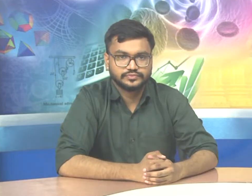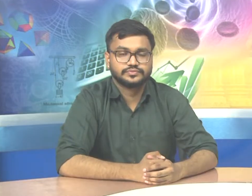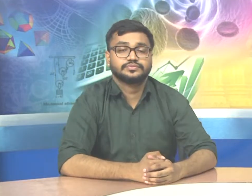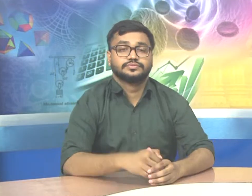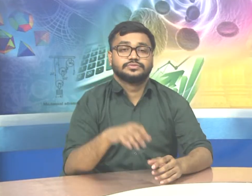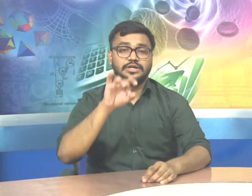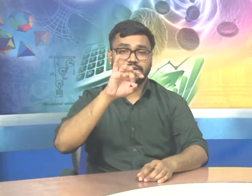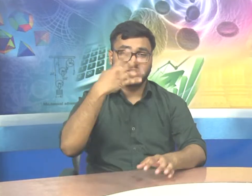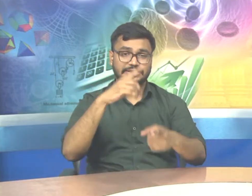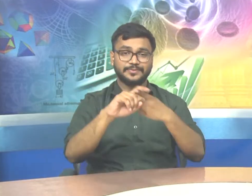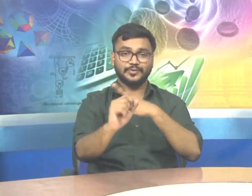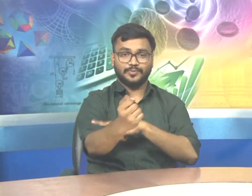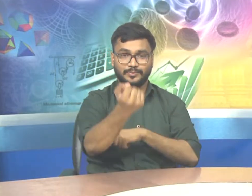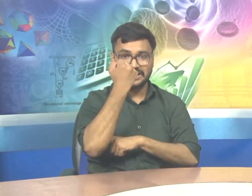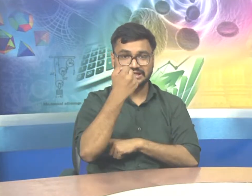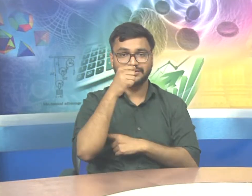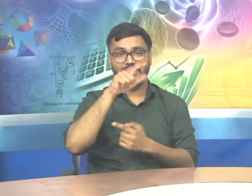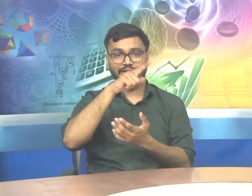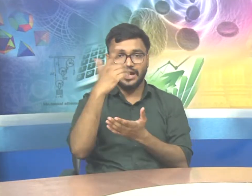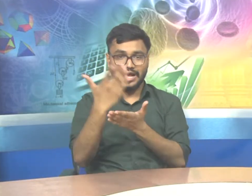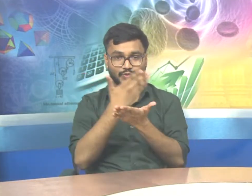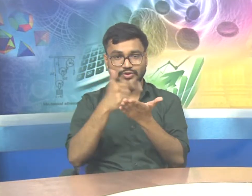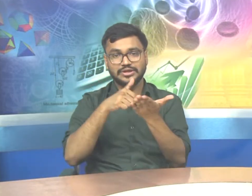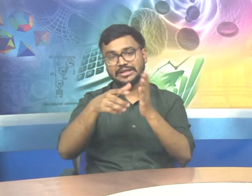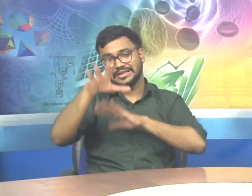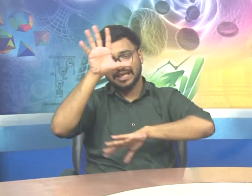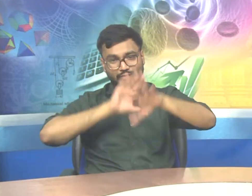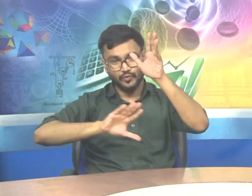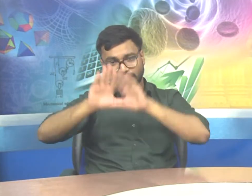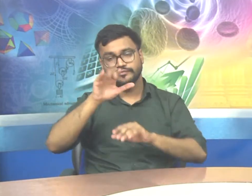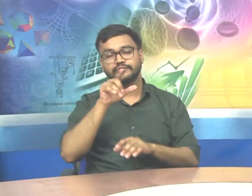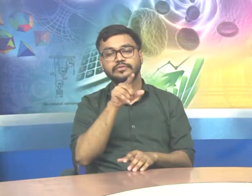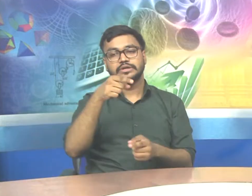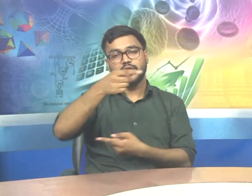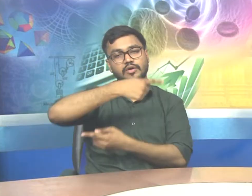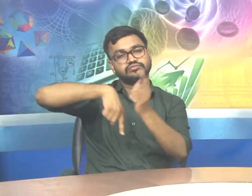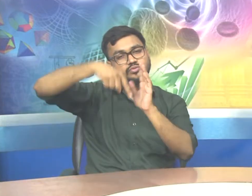And more about electrical energy will be learned in lesson 15.